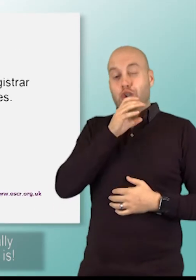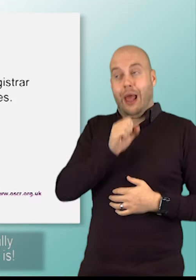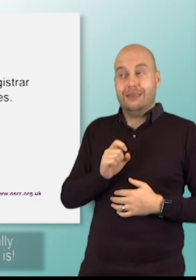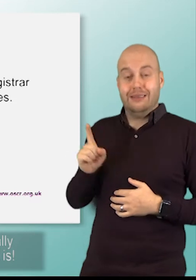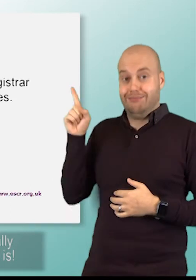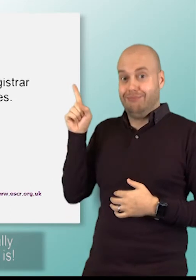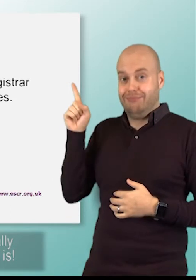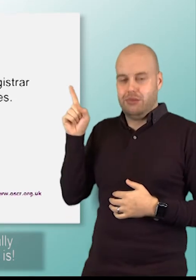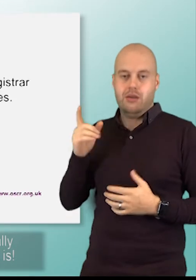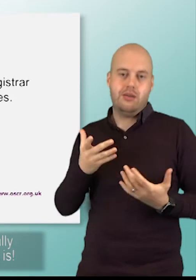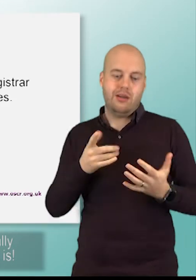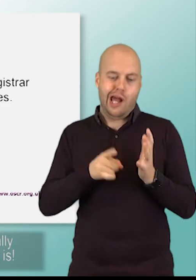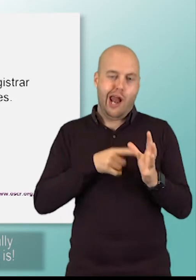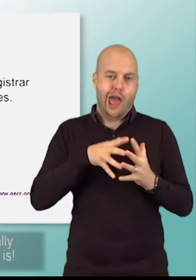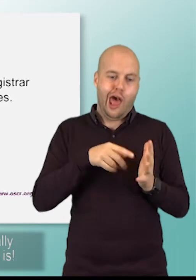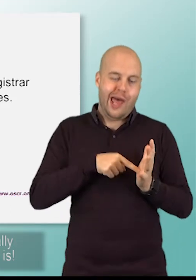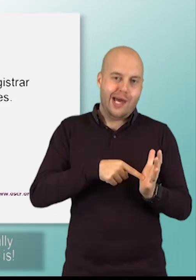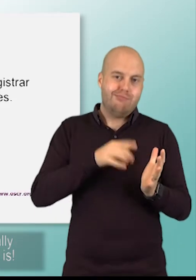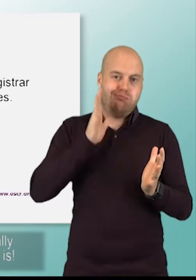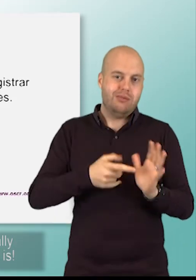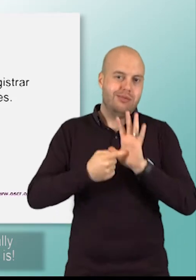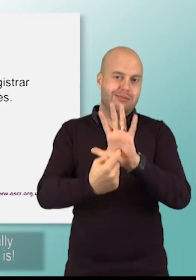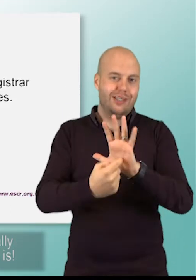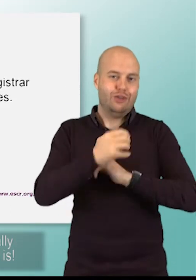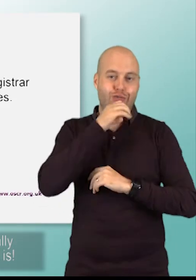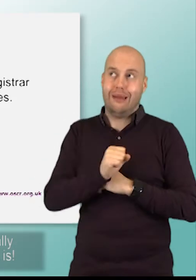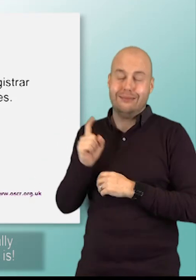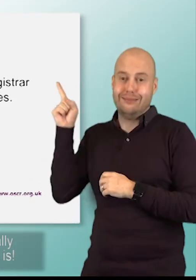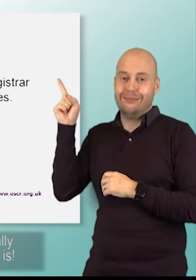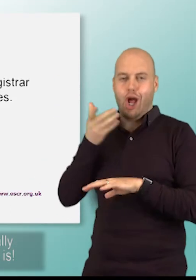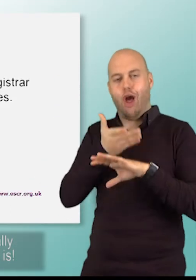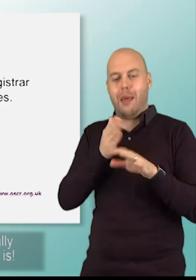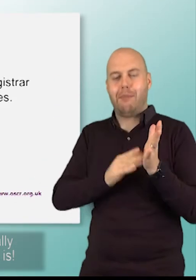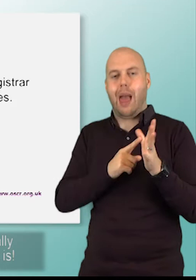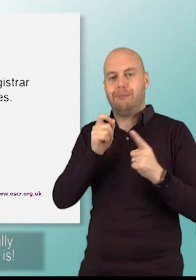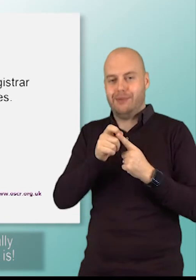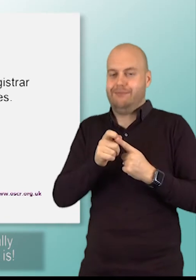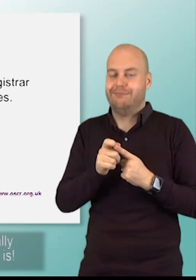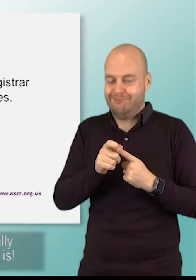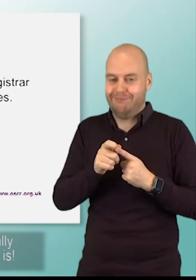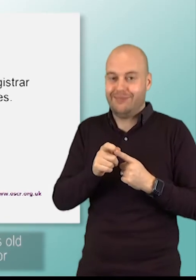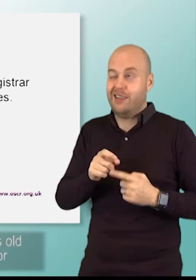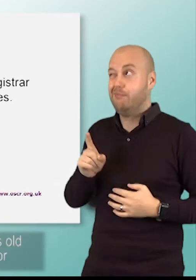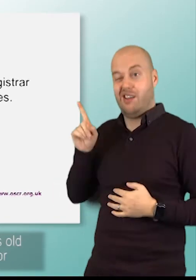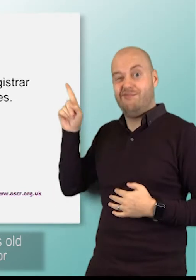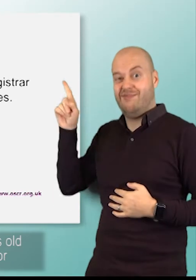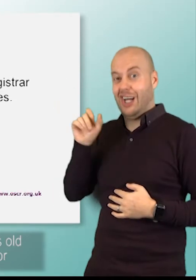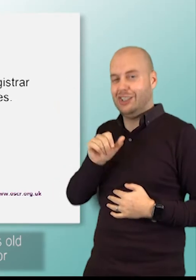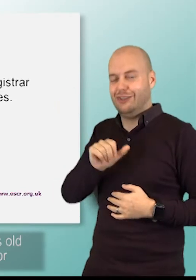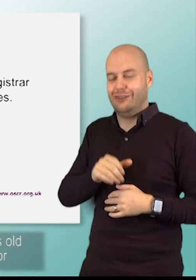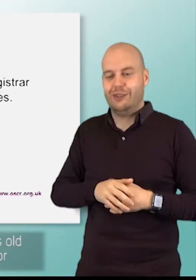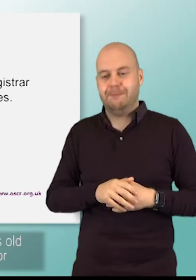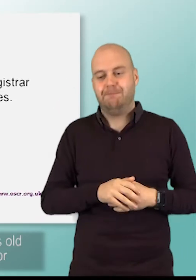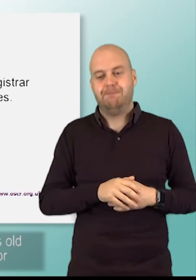So here we are, there's Shetland. We are now legally obliged to have Shetland on the map, so there it is. So